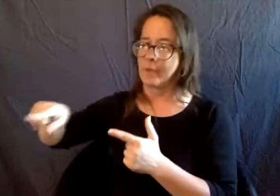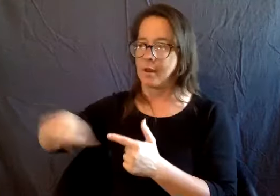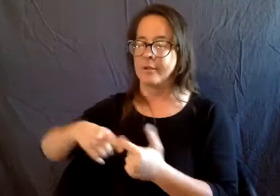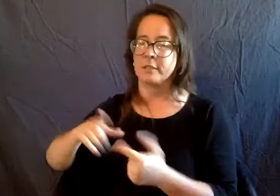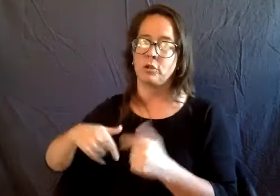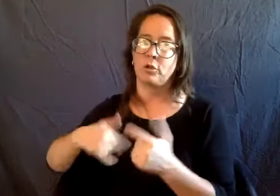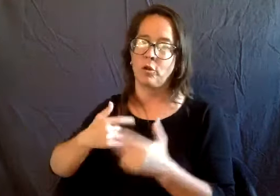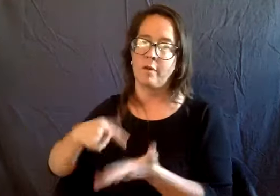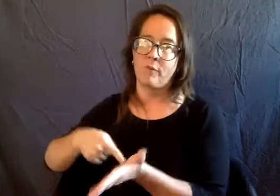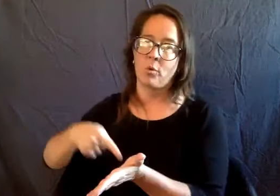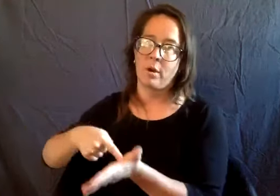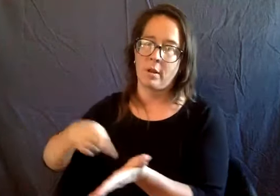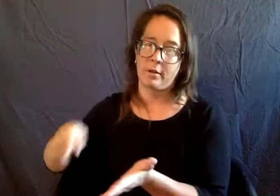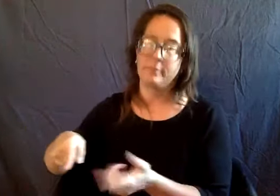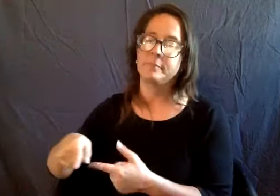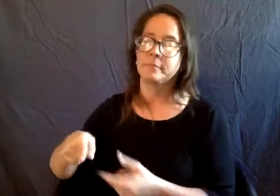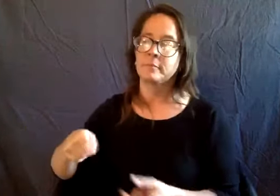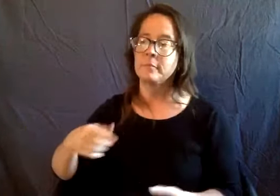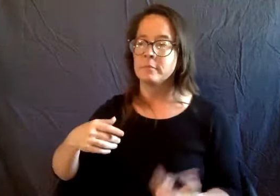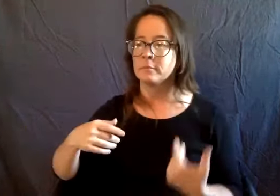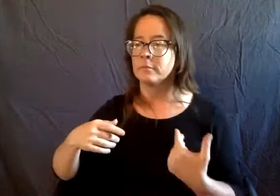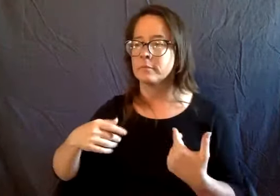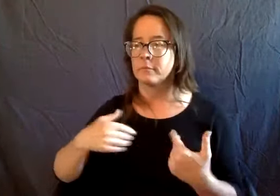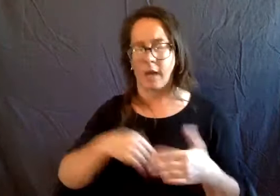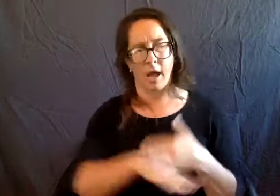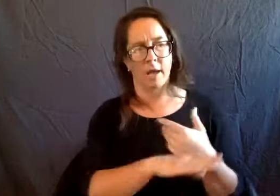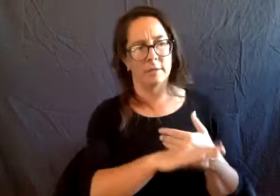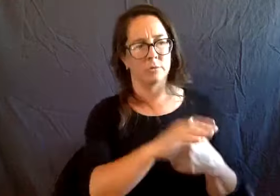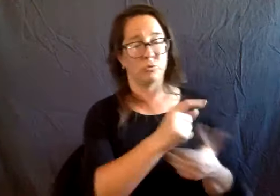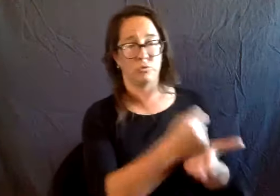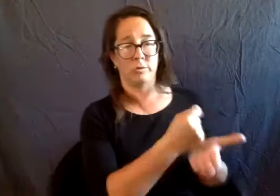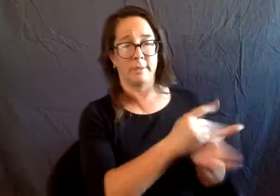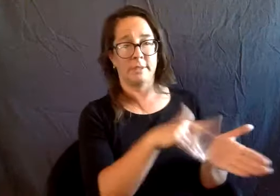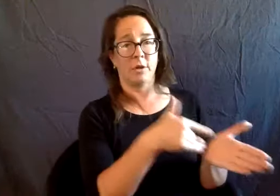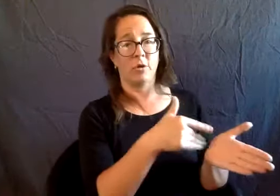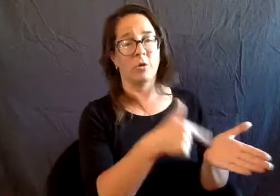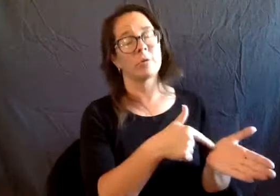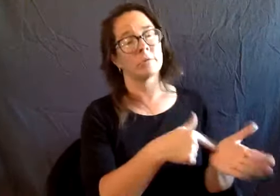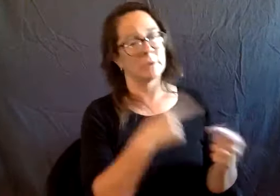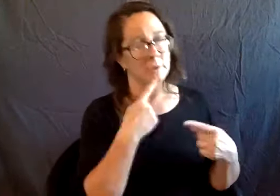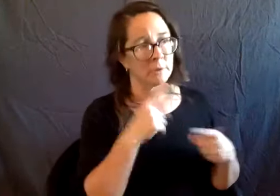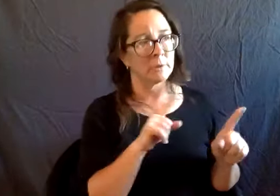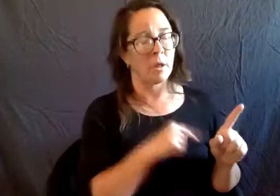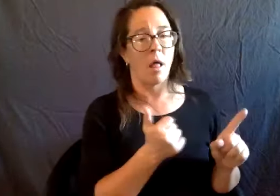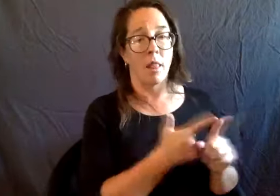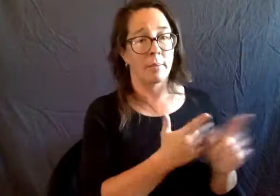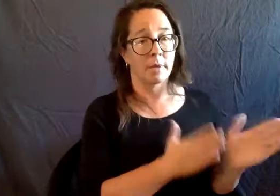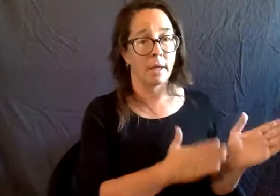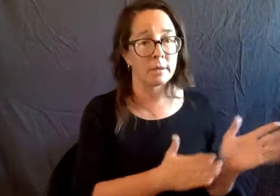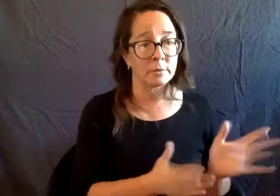worked for the state and had a good job, and we had insurance, so I could get into this treatment center. So I go to this treatment center, and all I'm